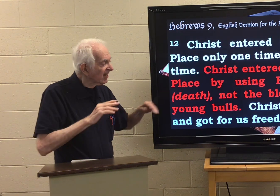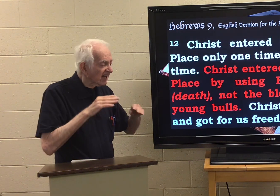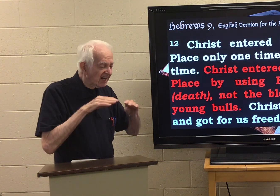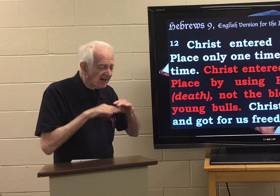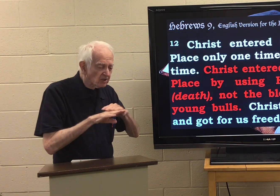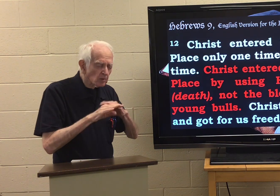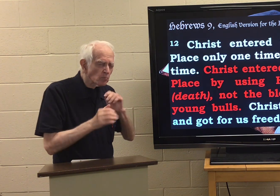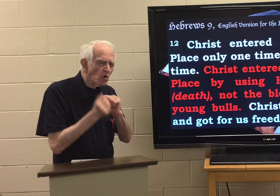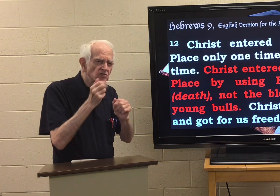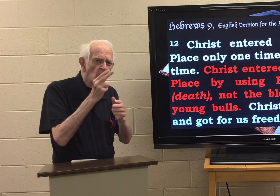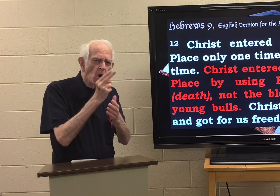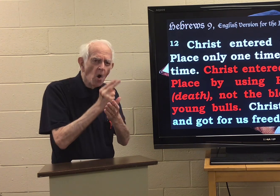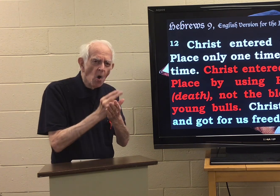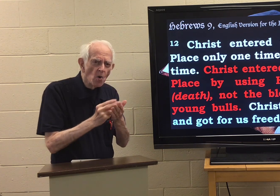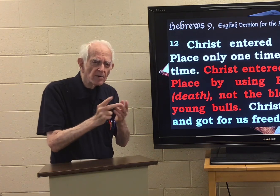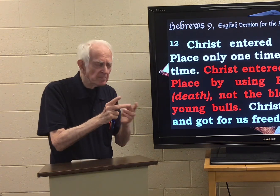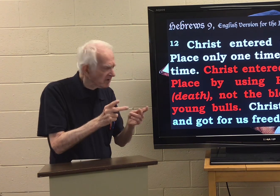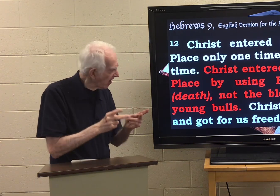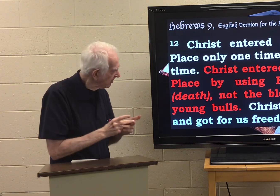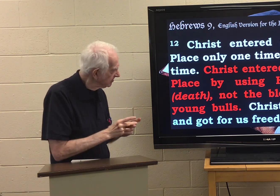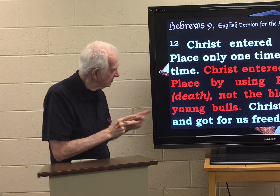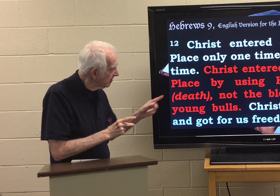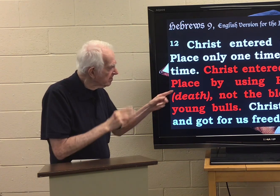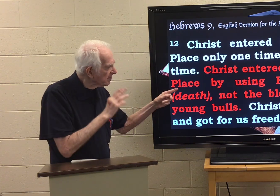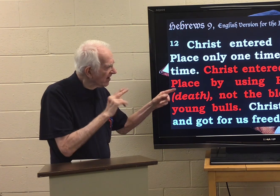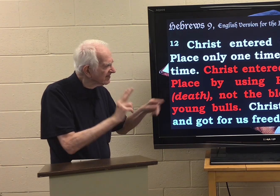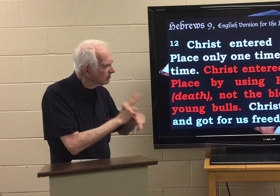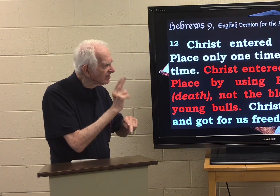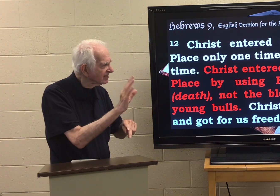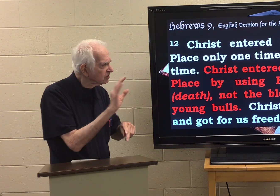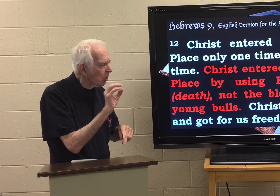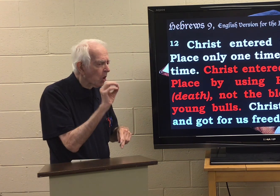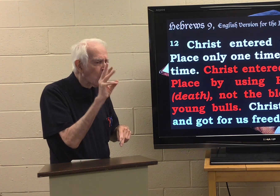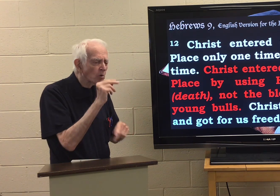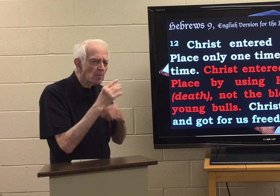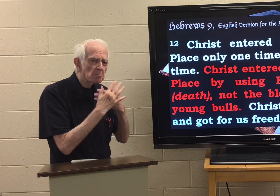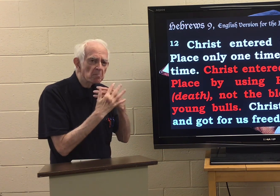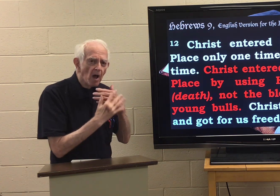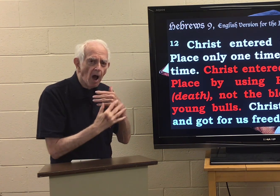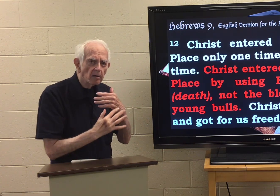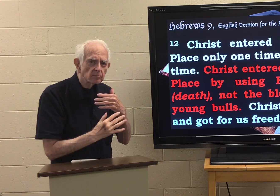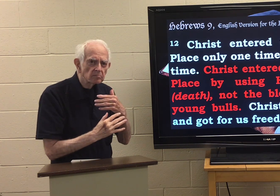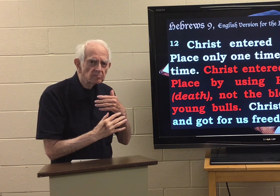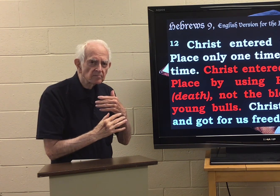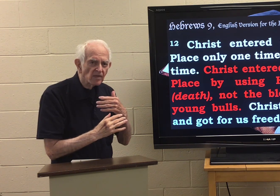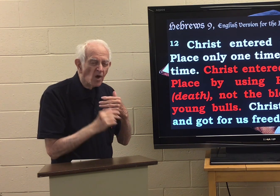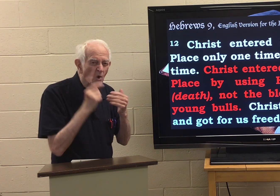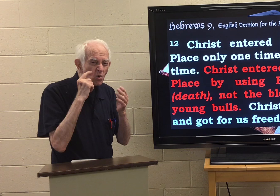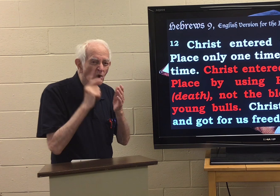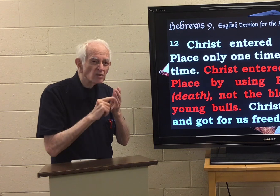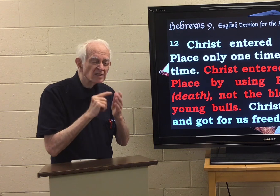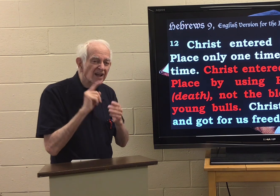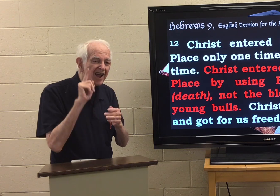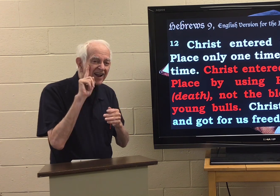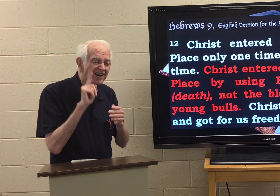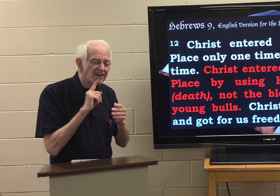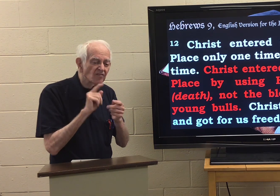Christ entered the most holy place by using his own blood. You notice that the